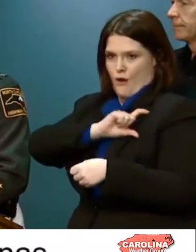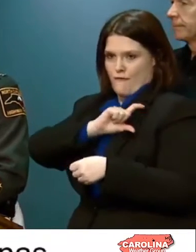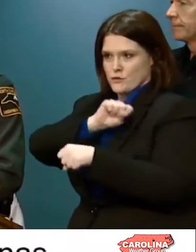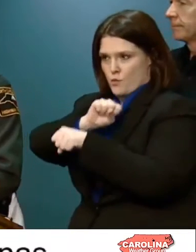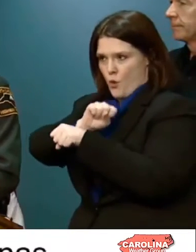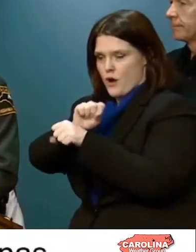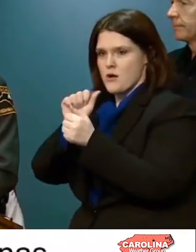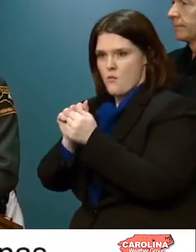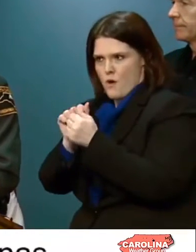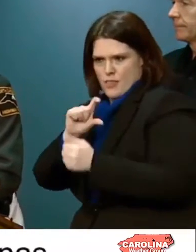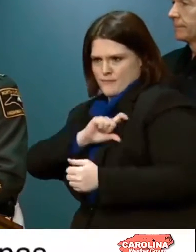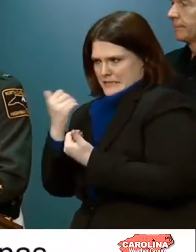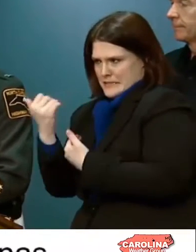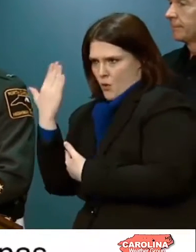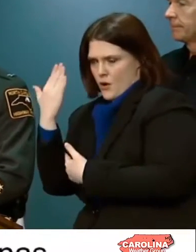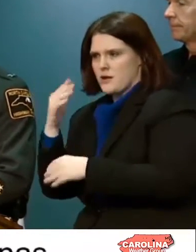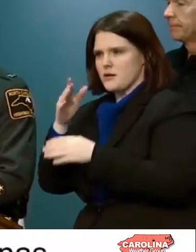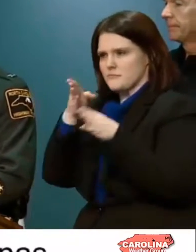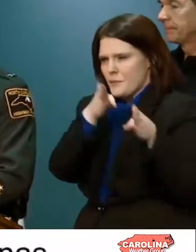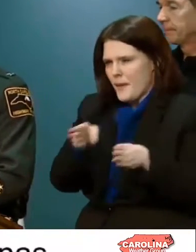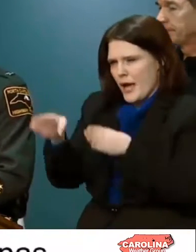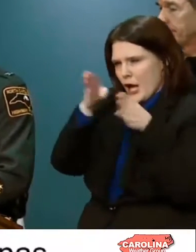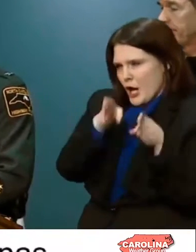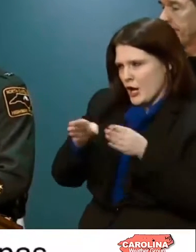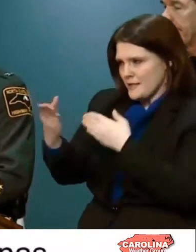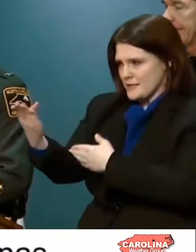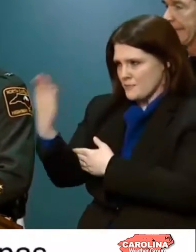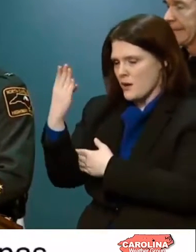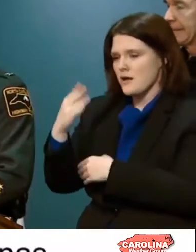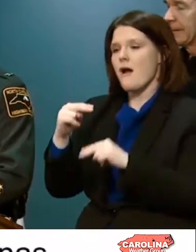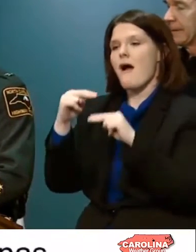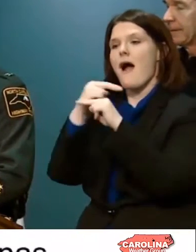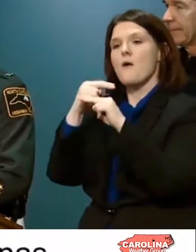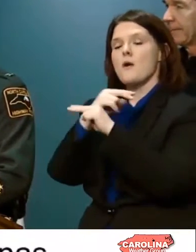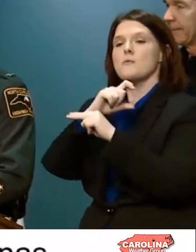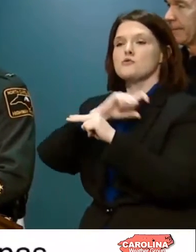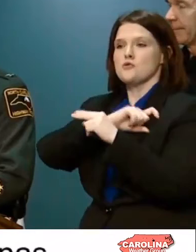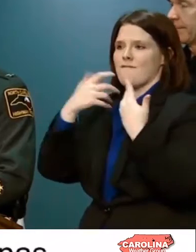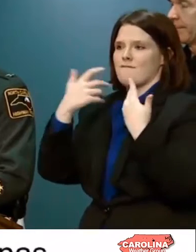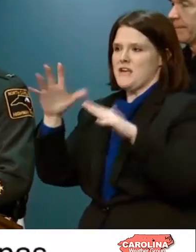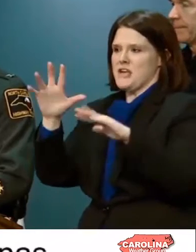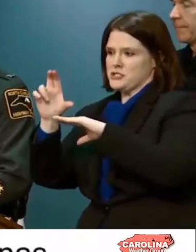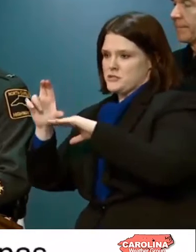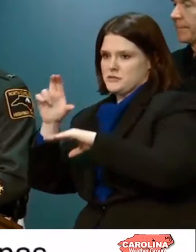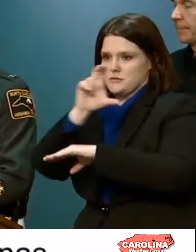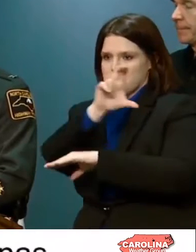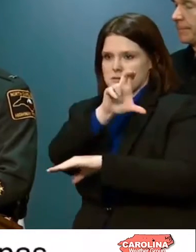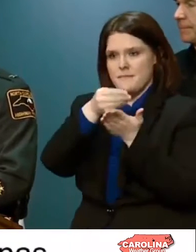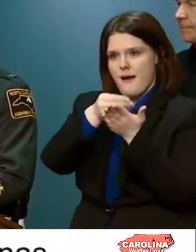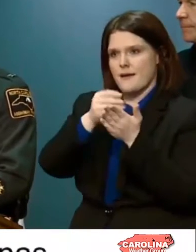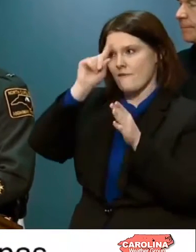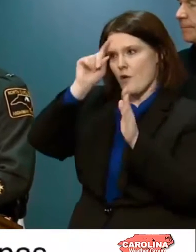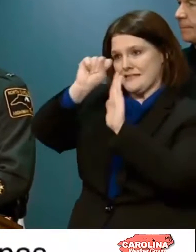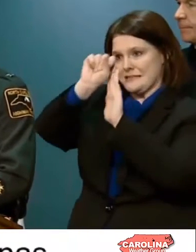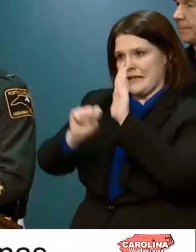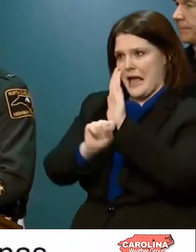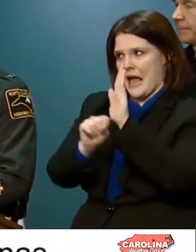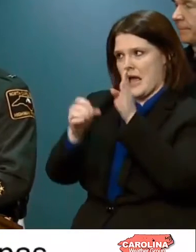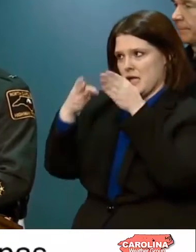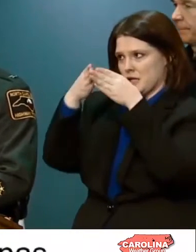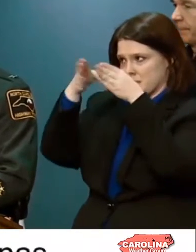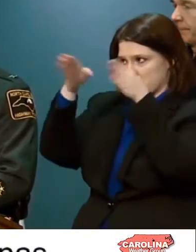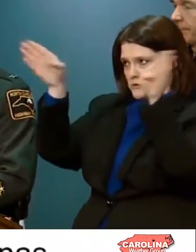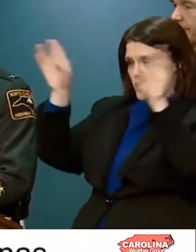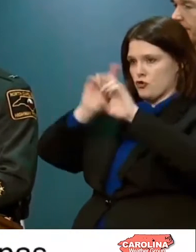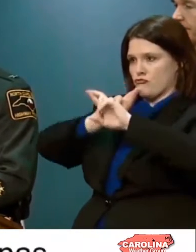over this early morning preparing for the storm. The Highway Patrol has allocated resources statewide as we continue to monitor